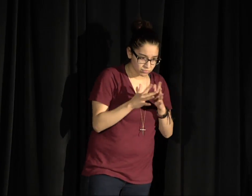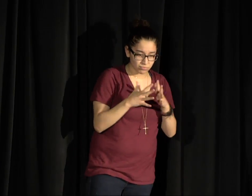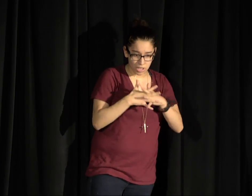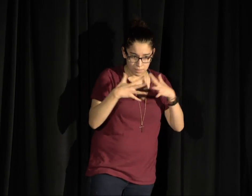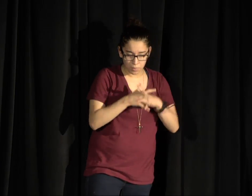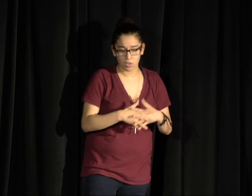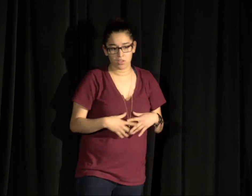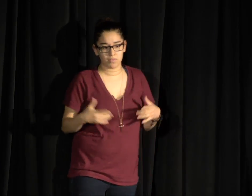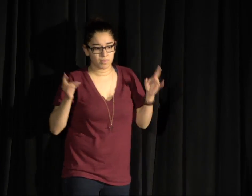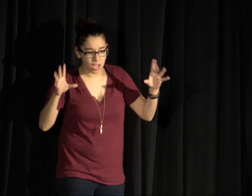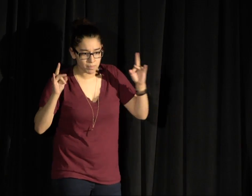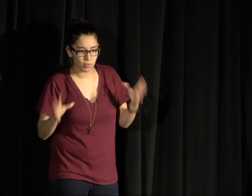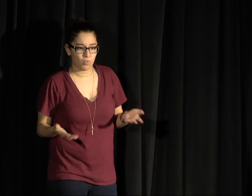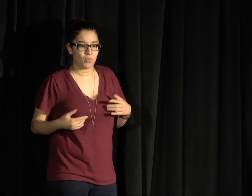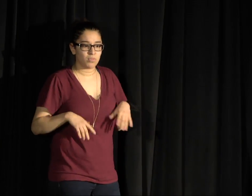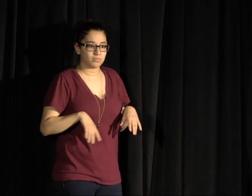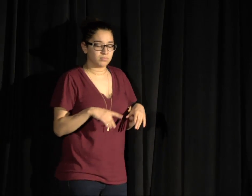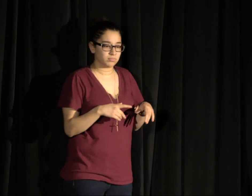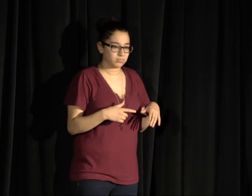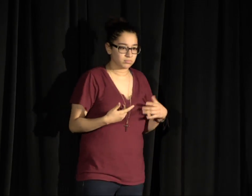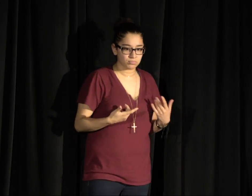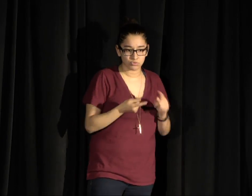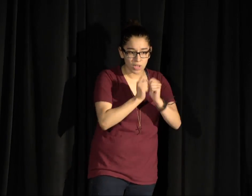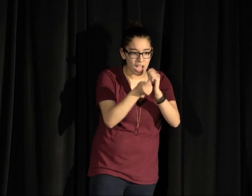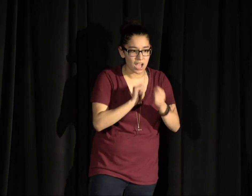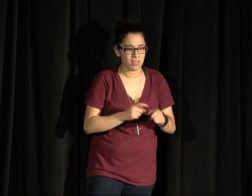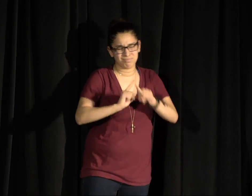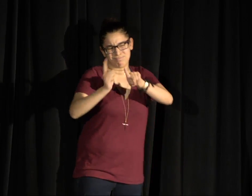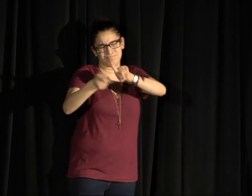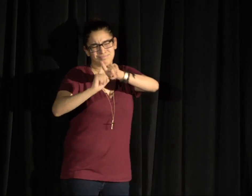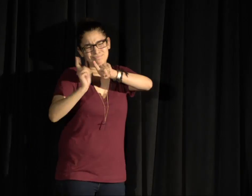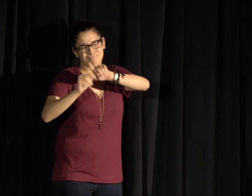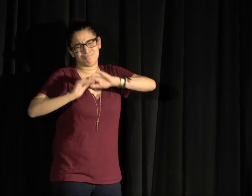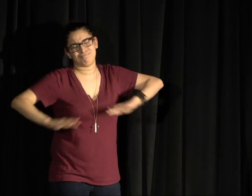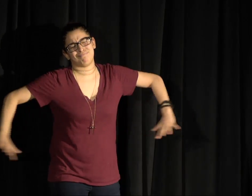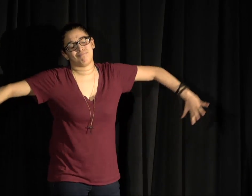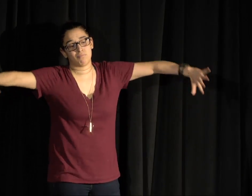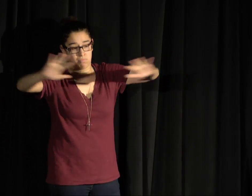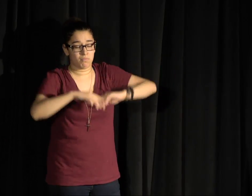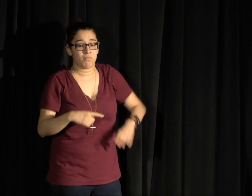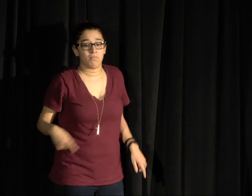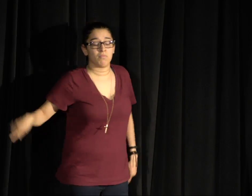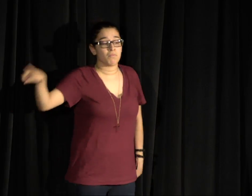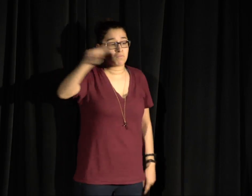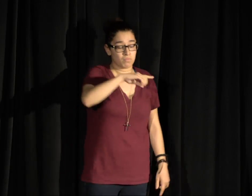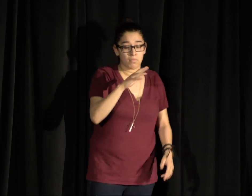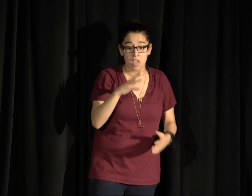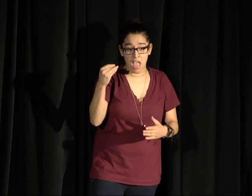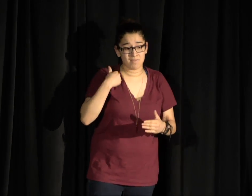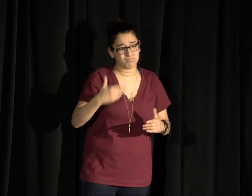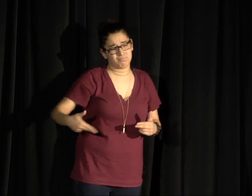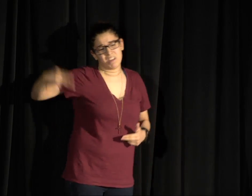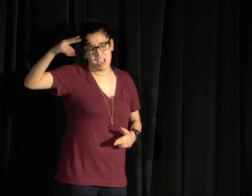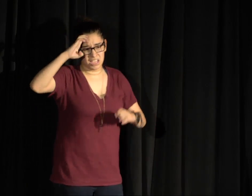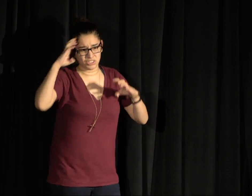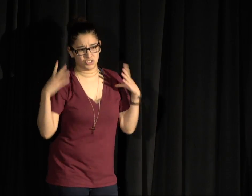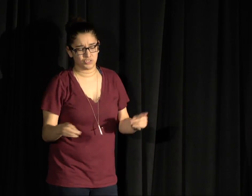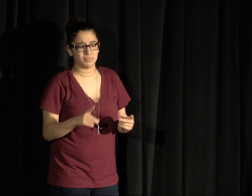different sports, really high education. They have track in all the public deaf schools.